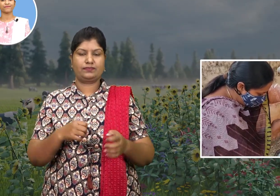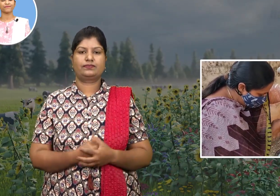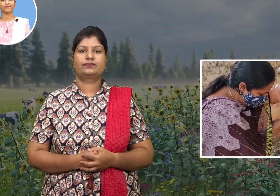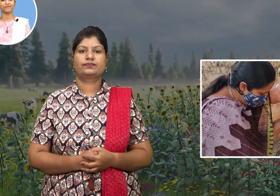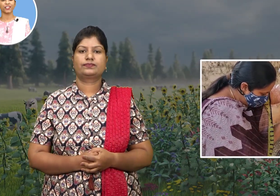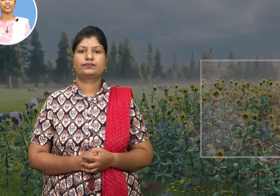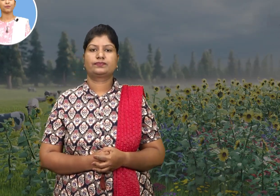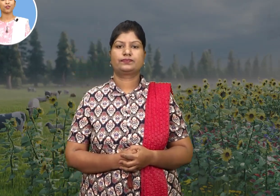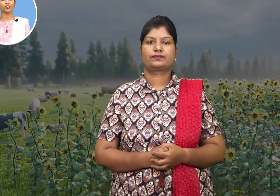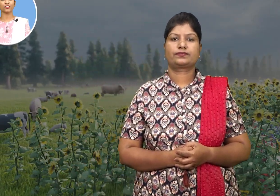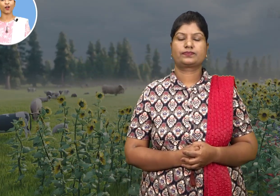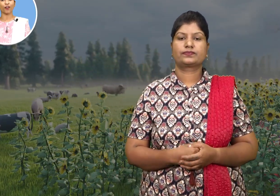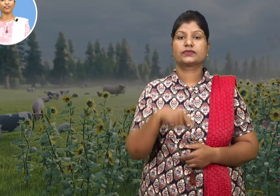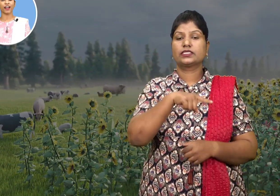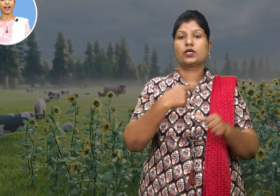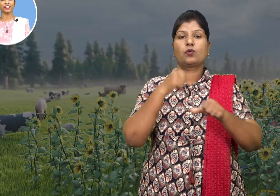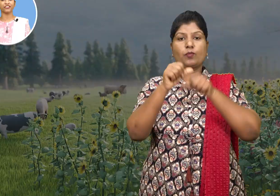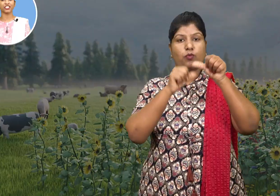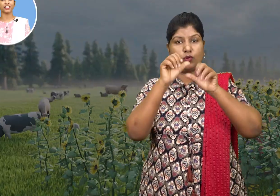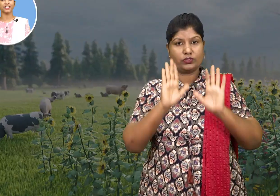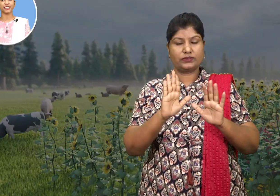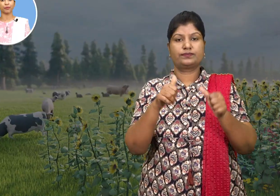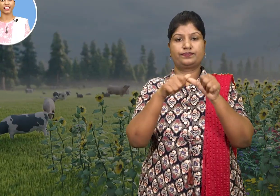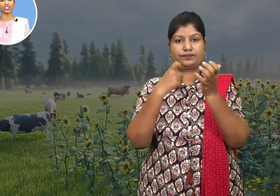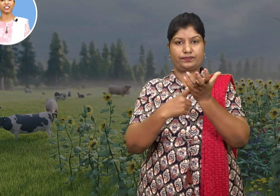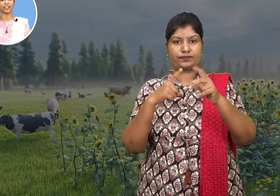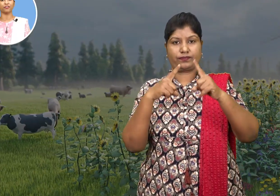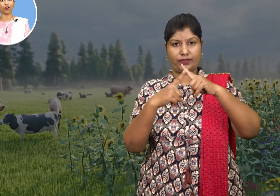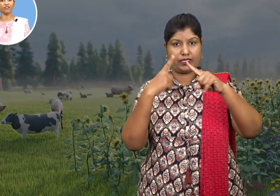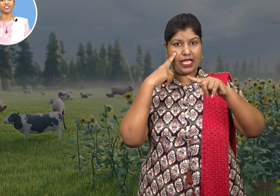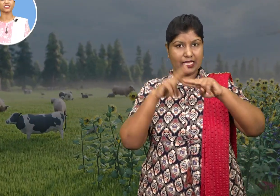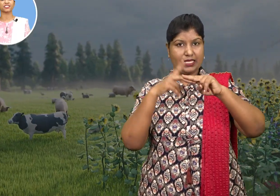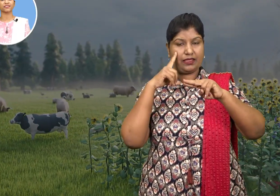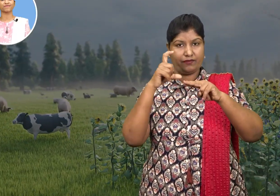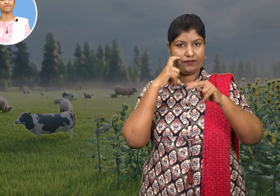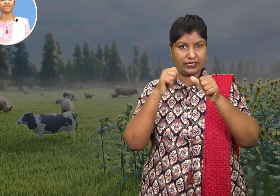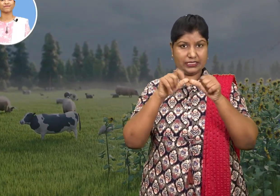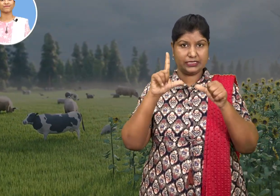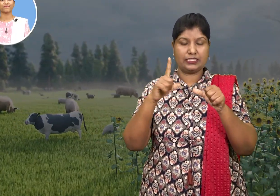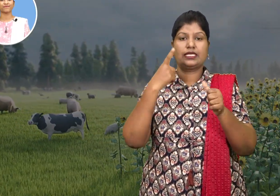The process of artificial insemination involves